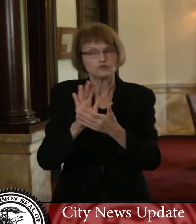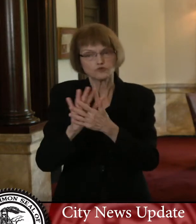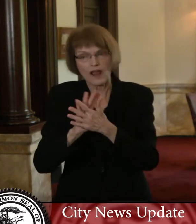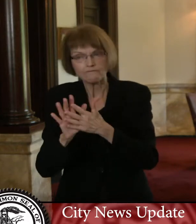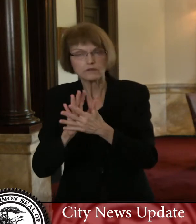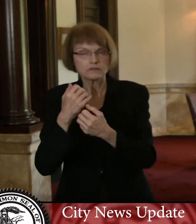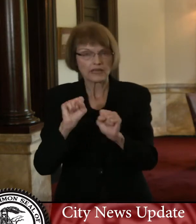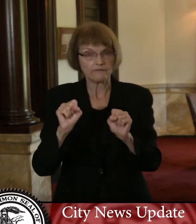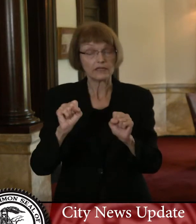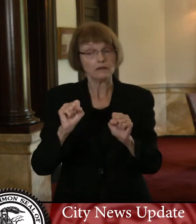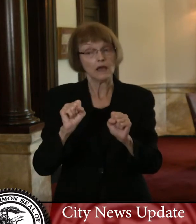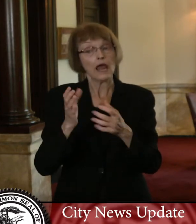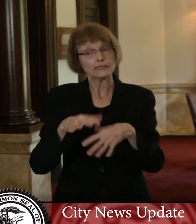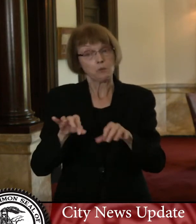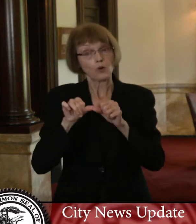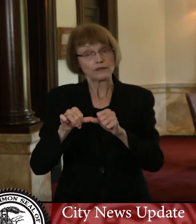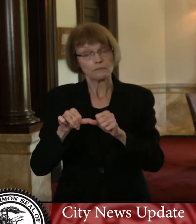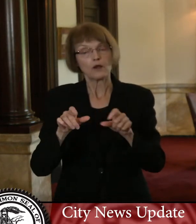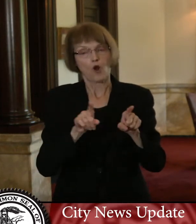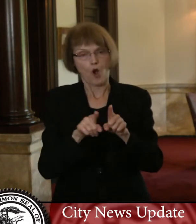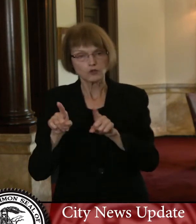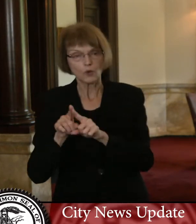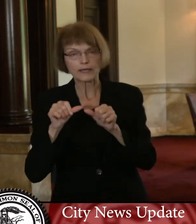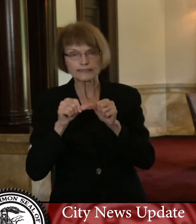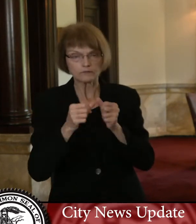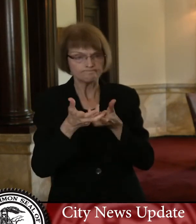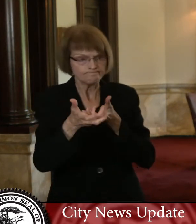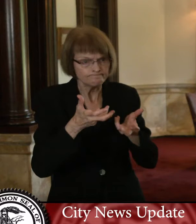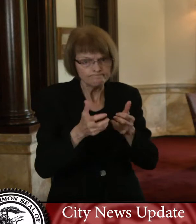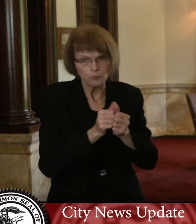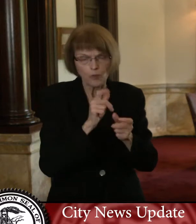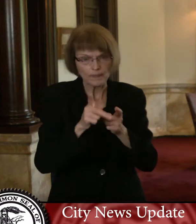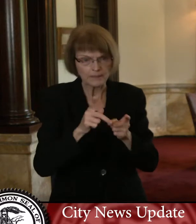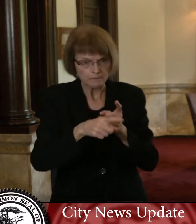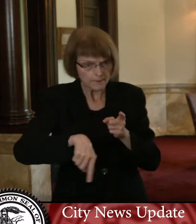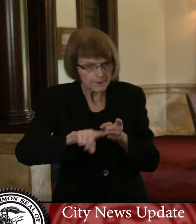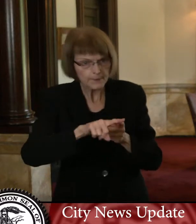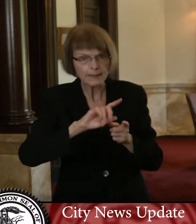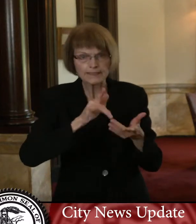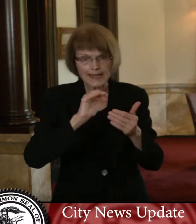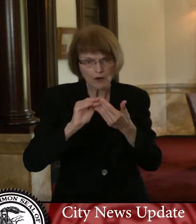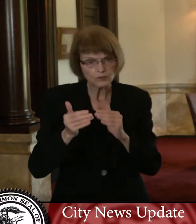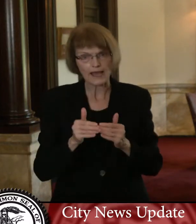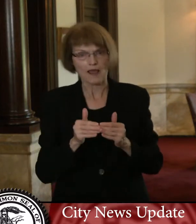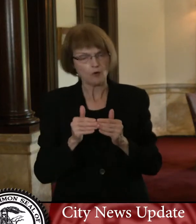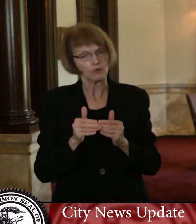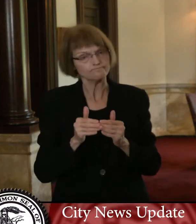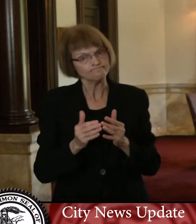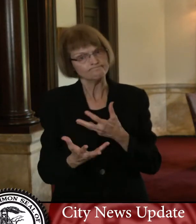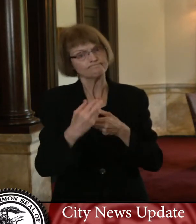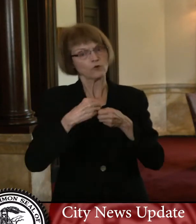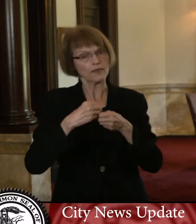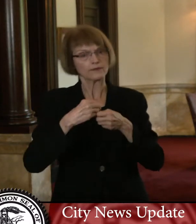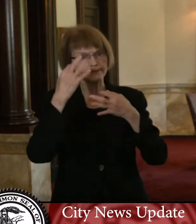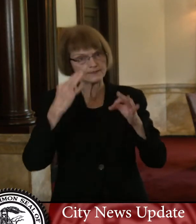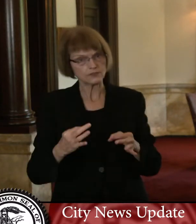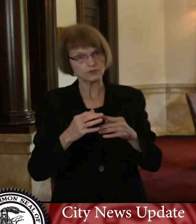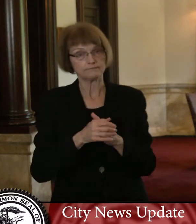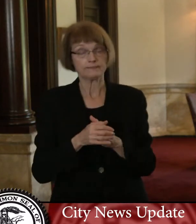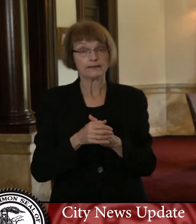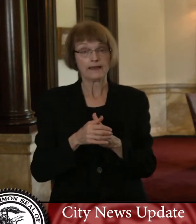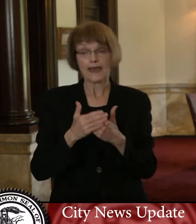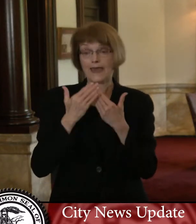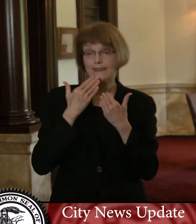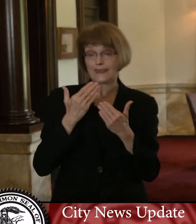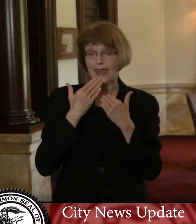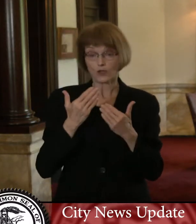But it's important that we are also continuously engaging with the people most impacted by the decisions we make. I appreciate the concerns shared